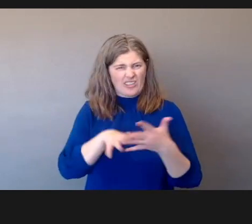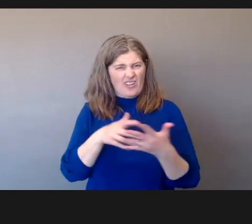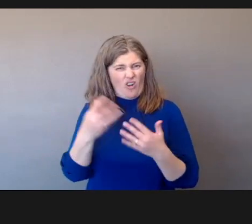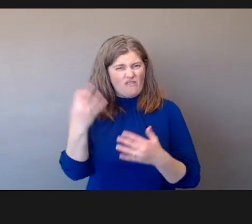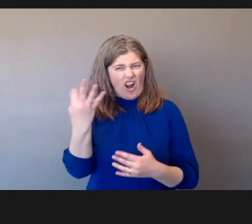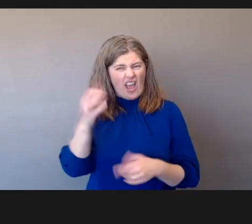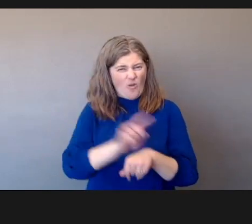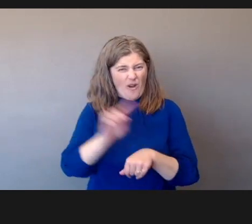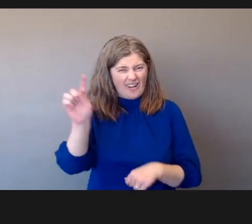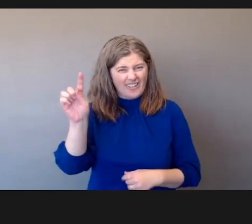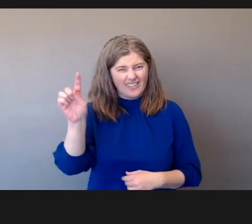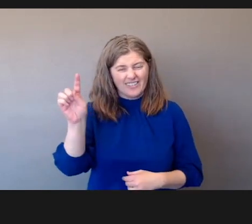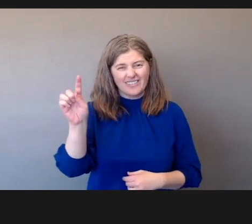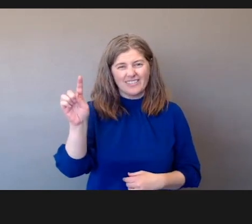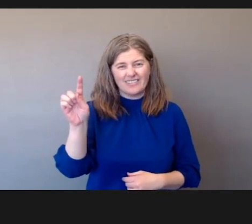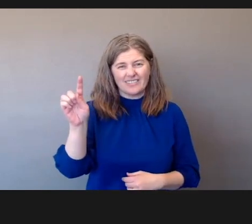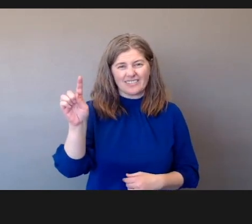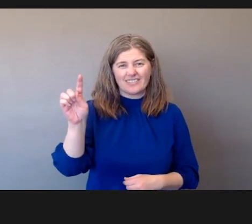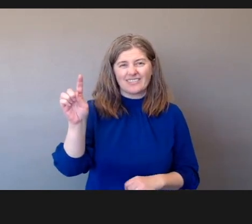1, but